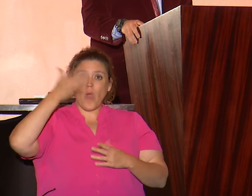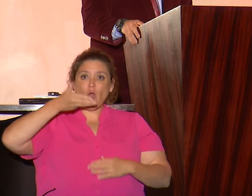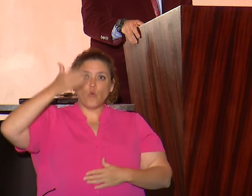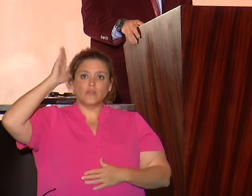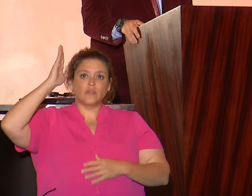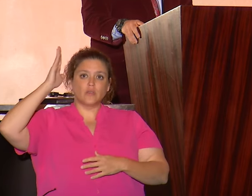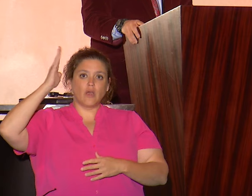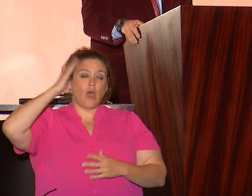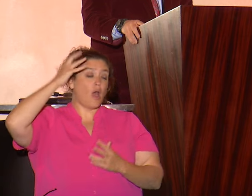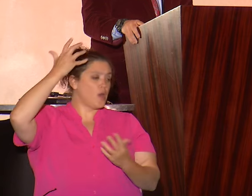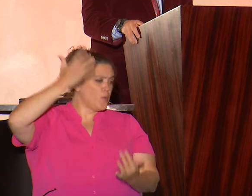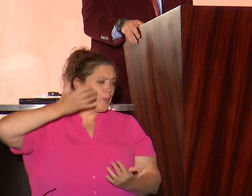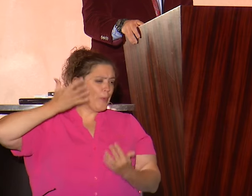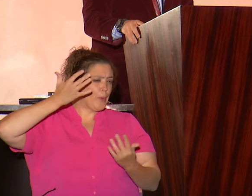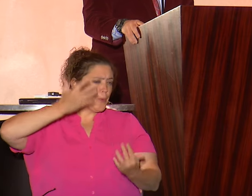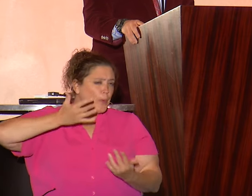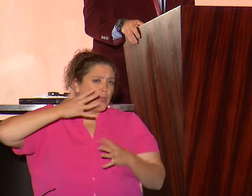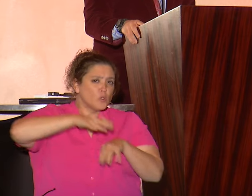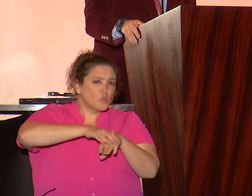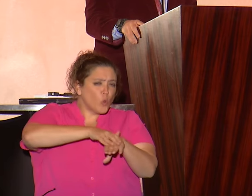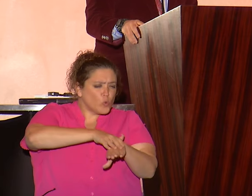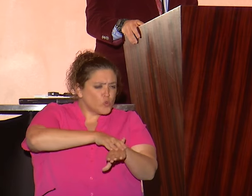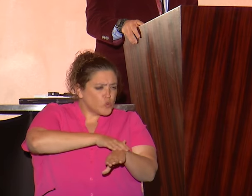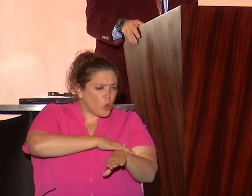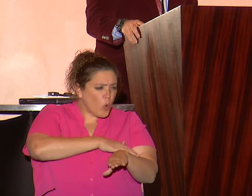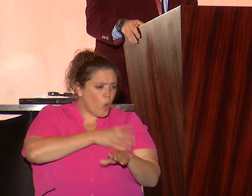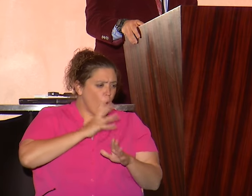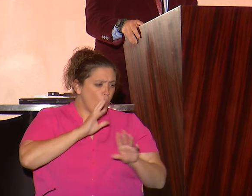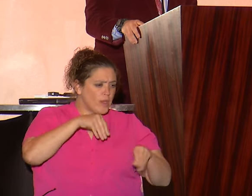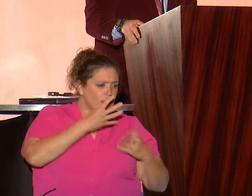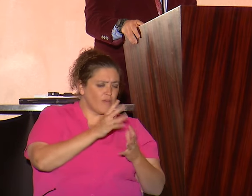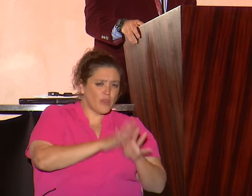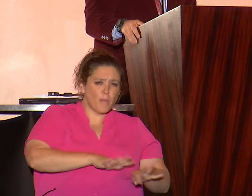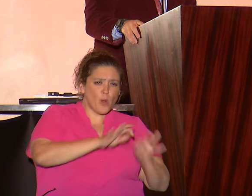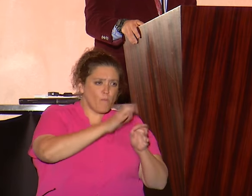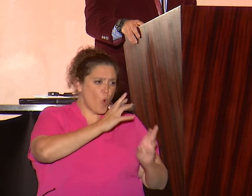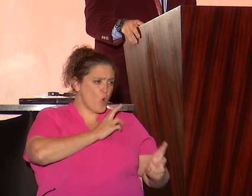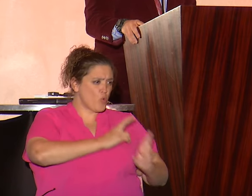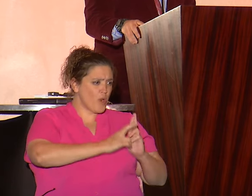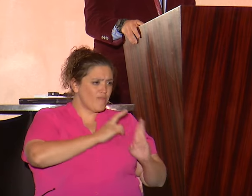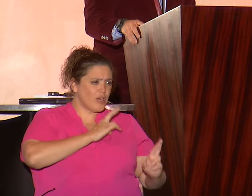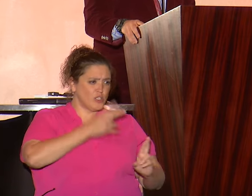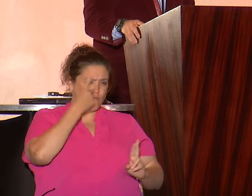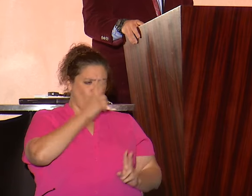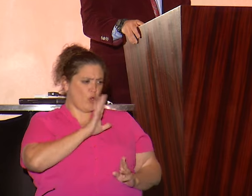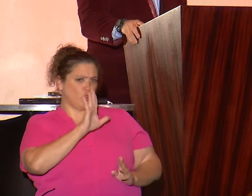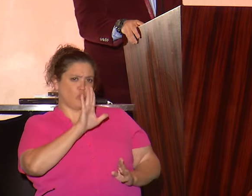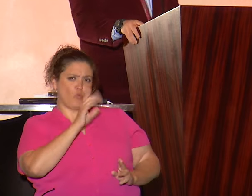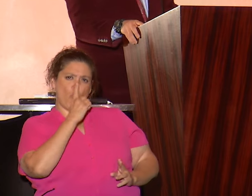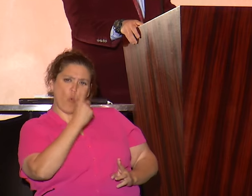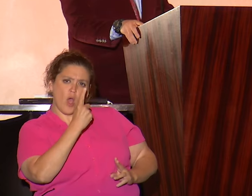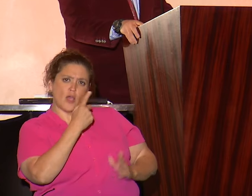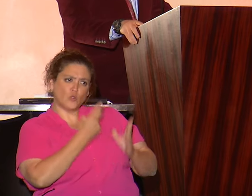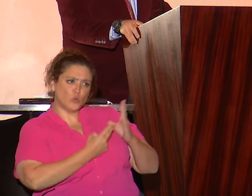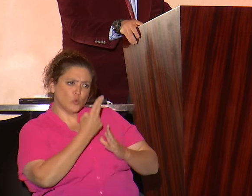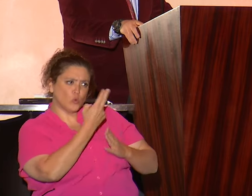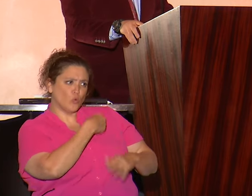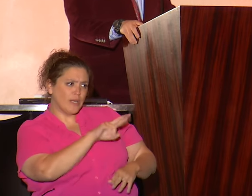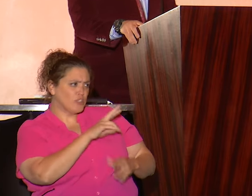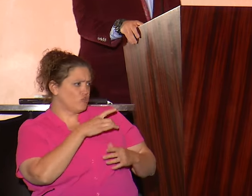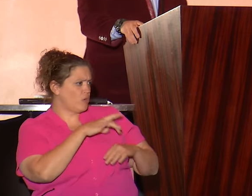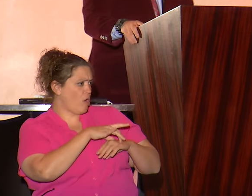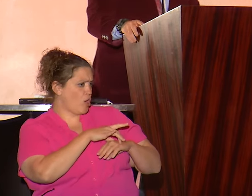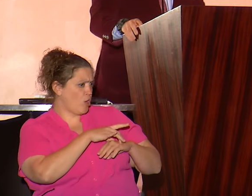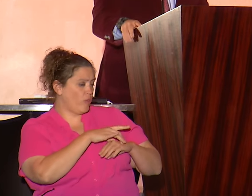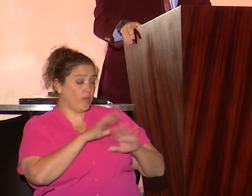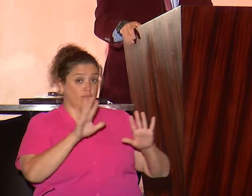slow in making such an important revelation to his one true religion on earth? But it